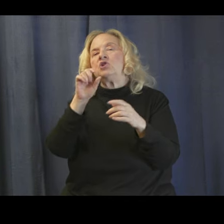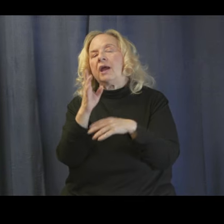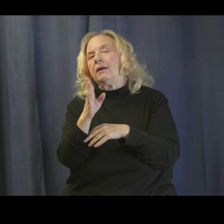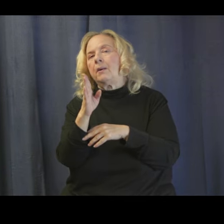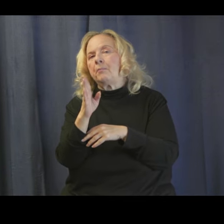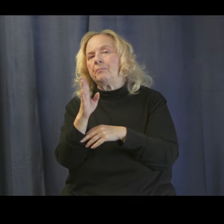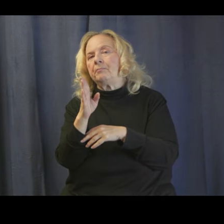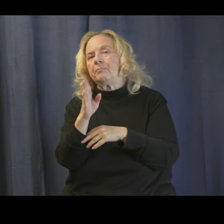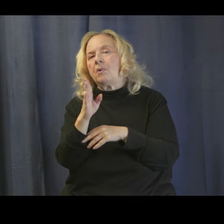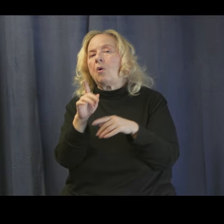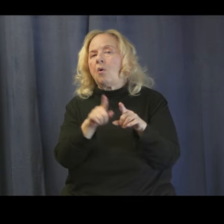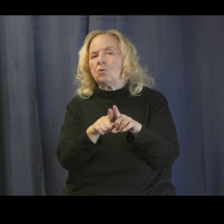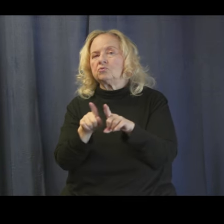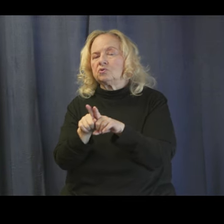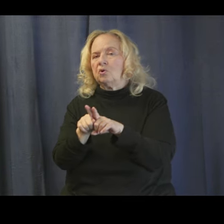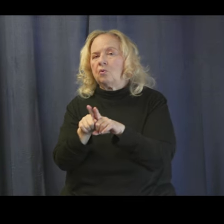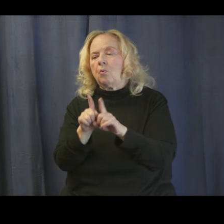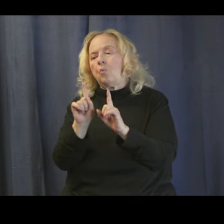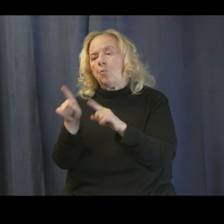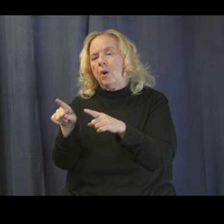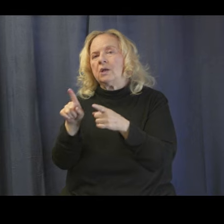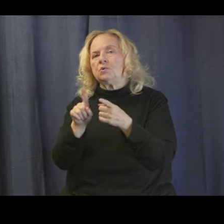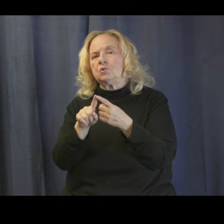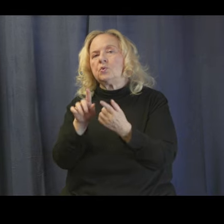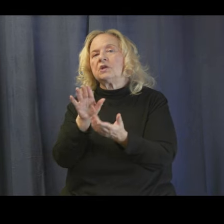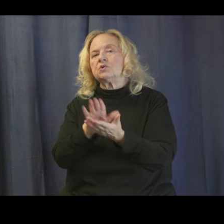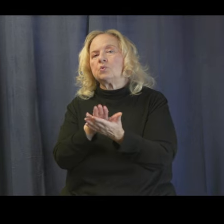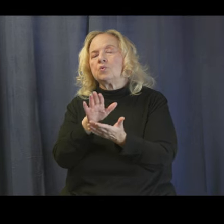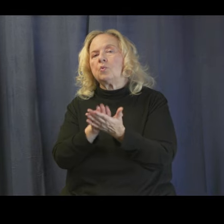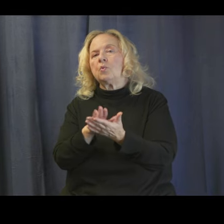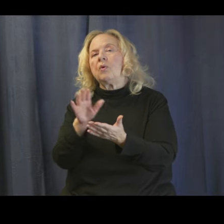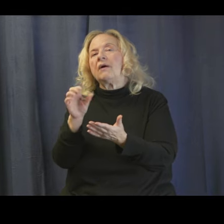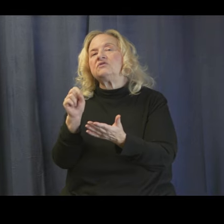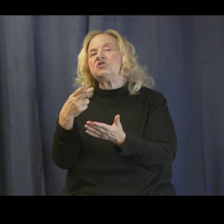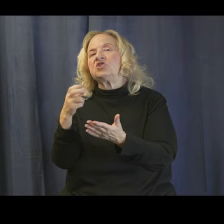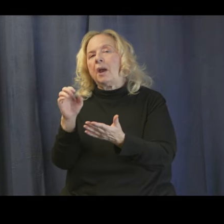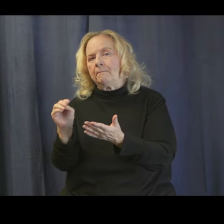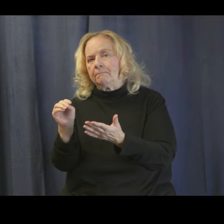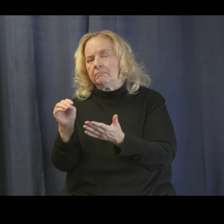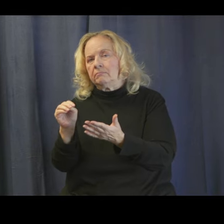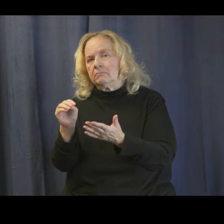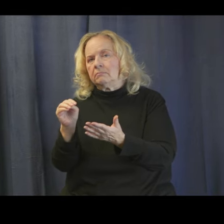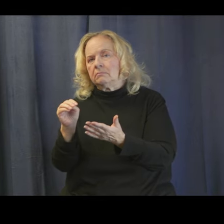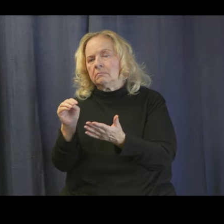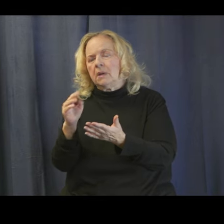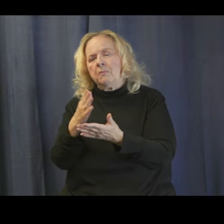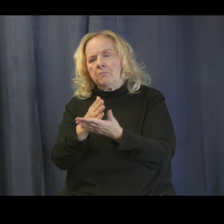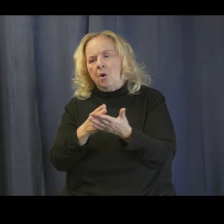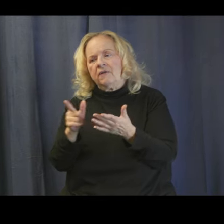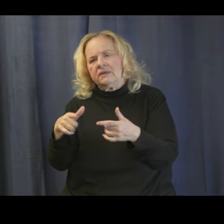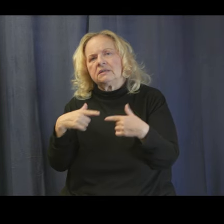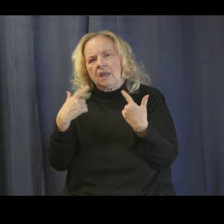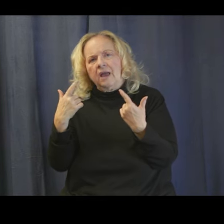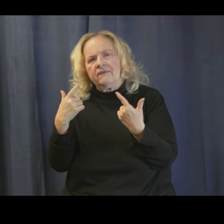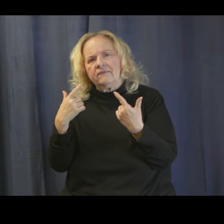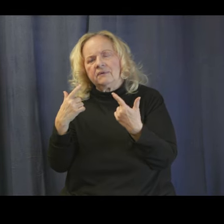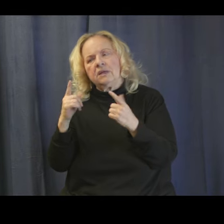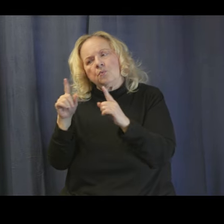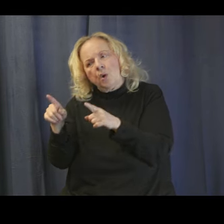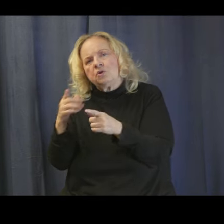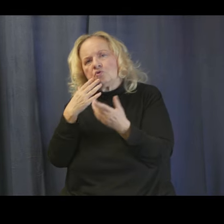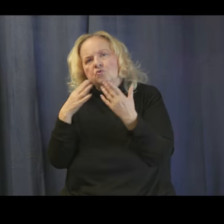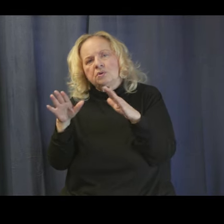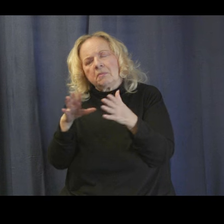Jacob also attended the school of Shem. I believe part of his life, he also went